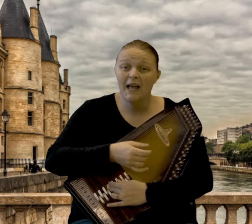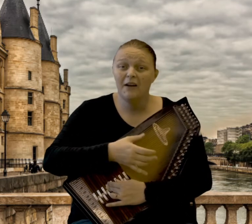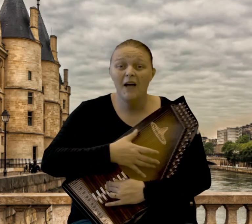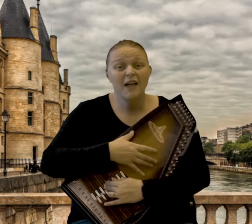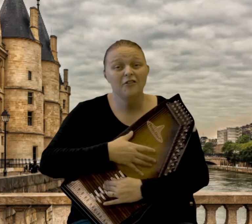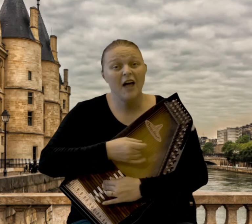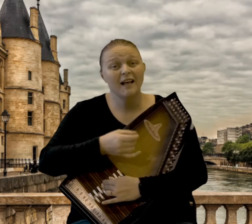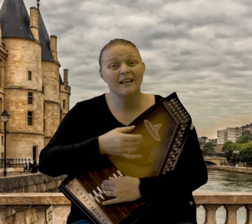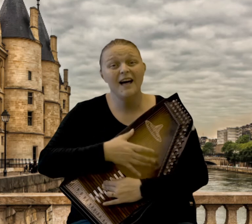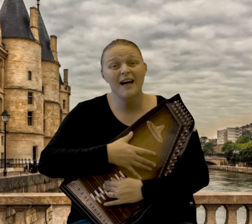Frère